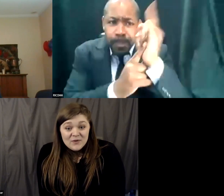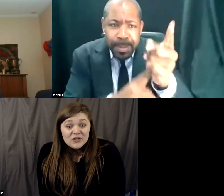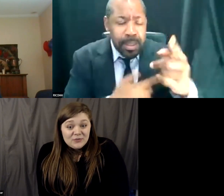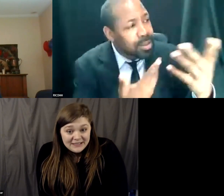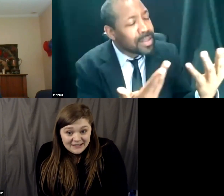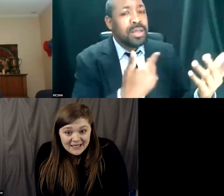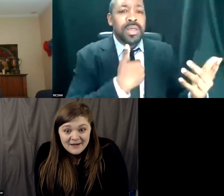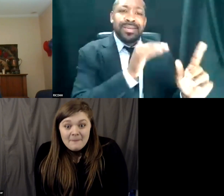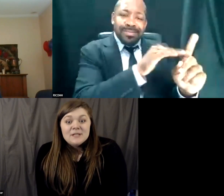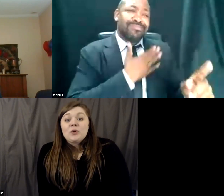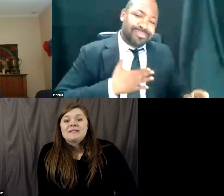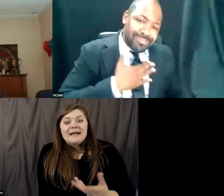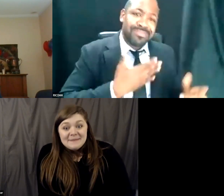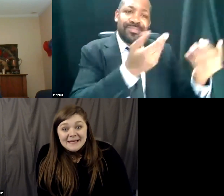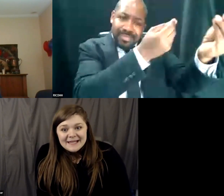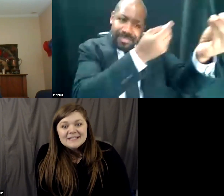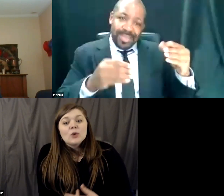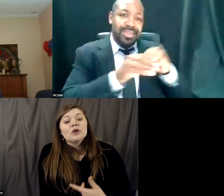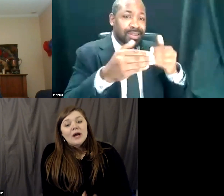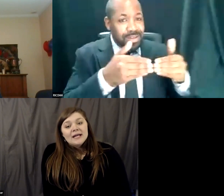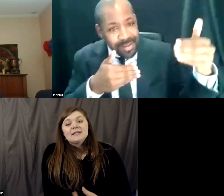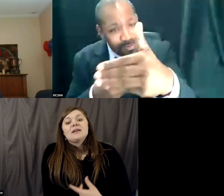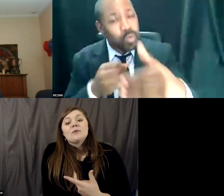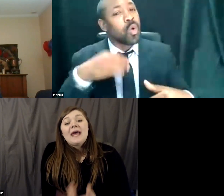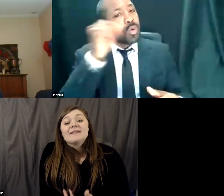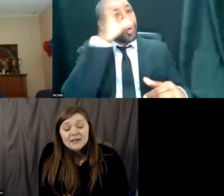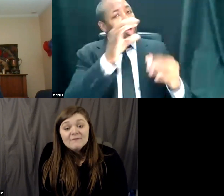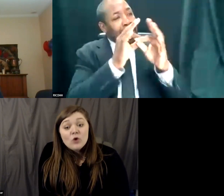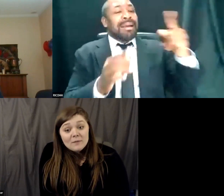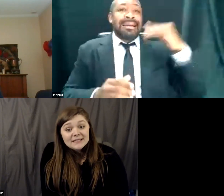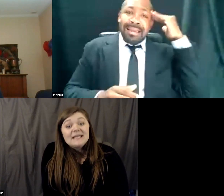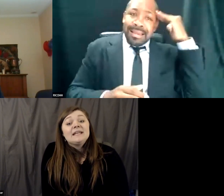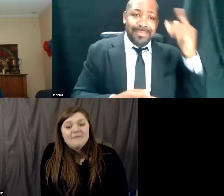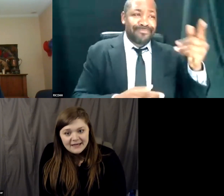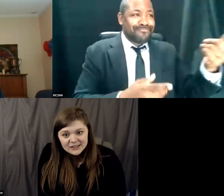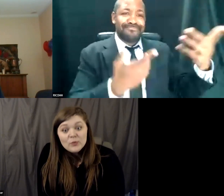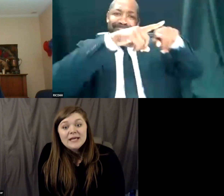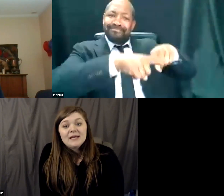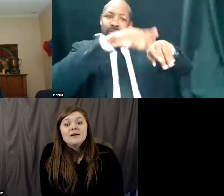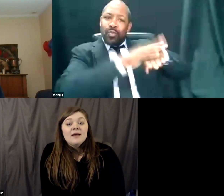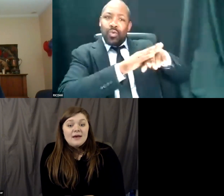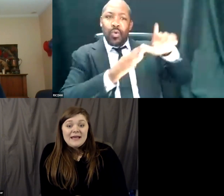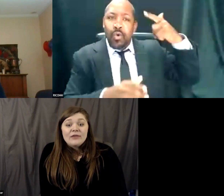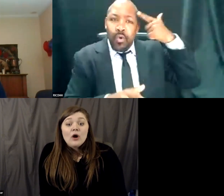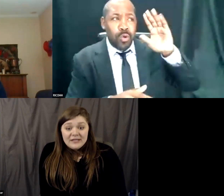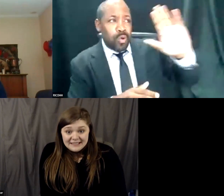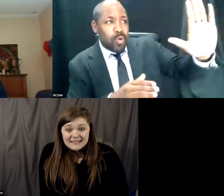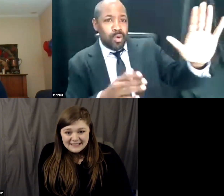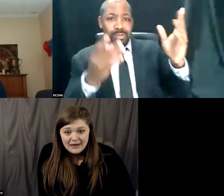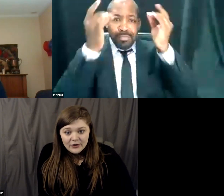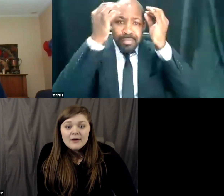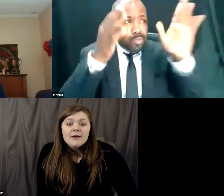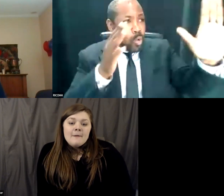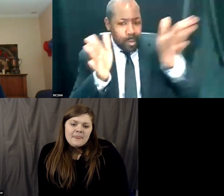I know that just recently they told us last minute, and so we're trying to tell them they had to inform us in advance so we can gather all these